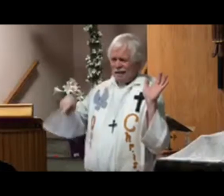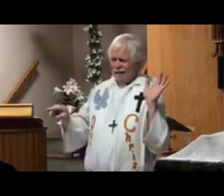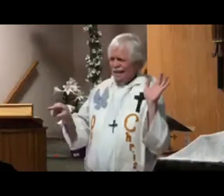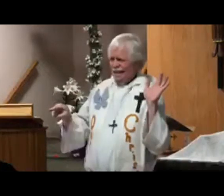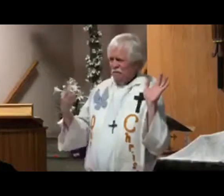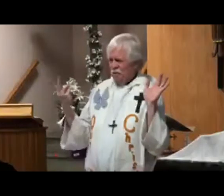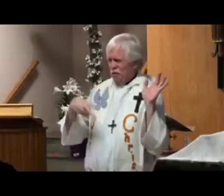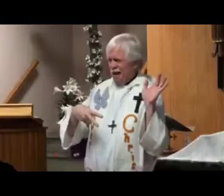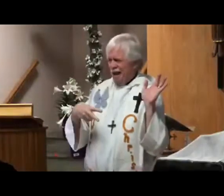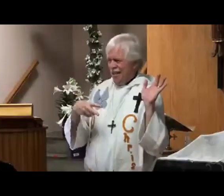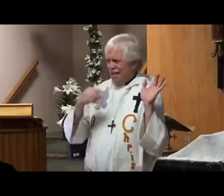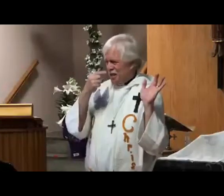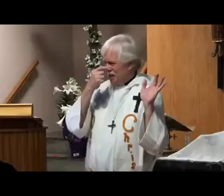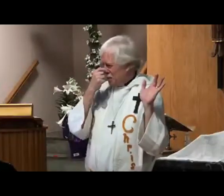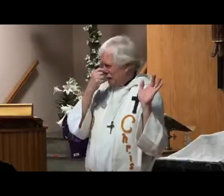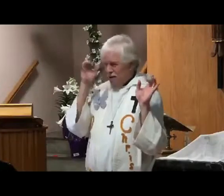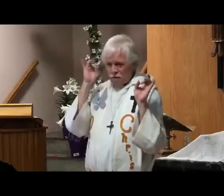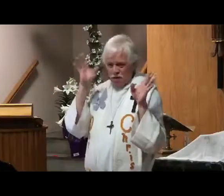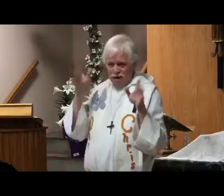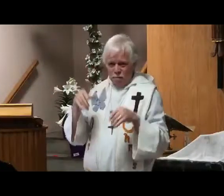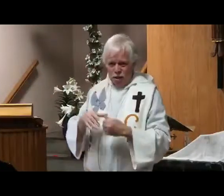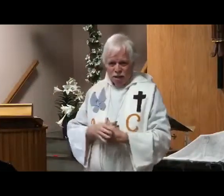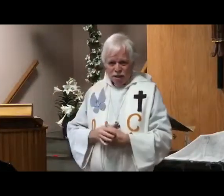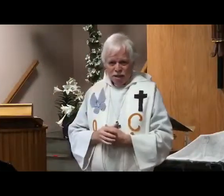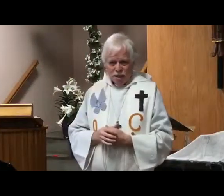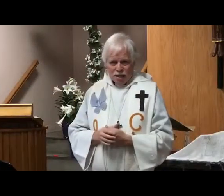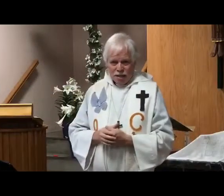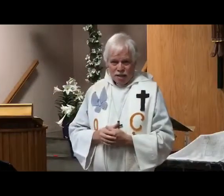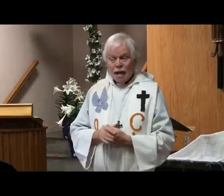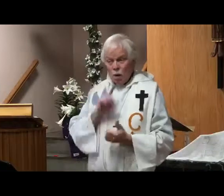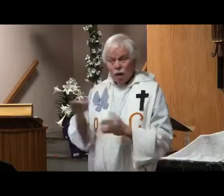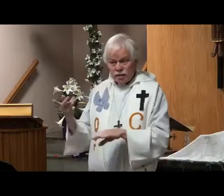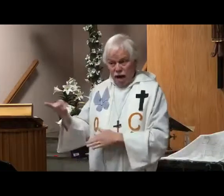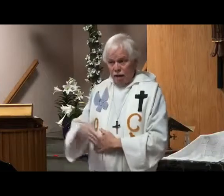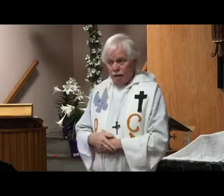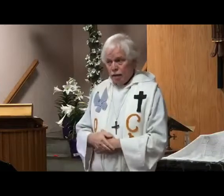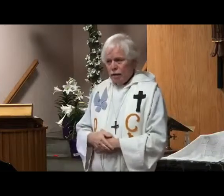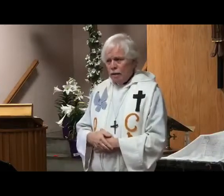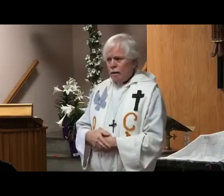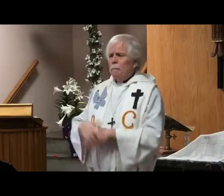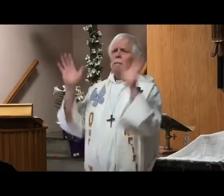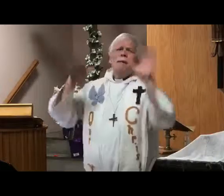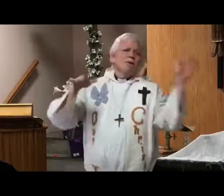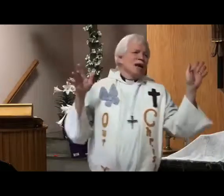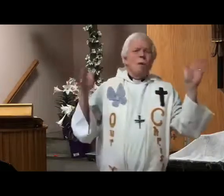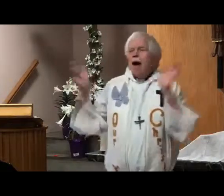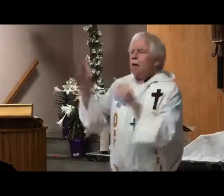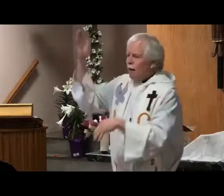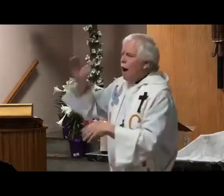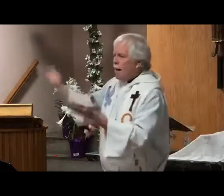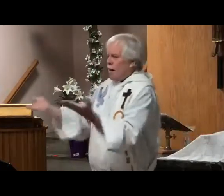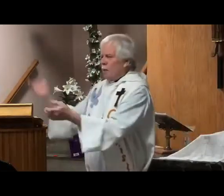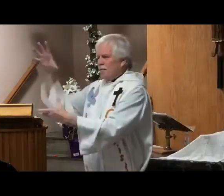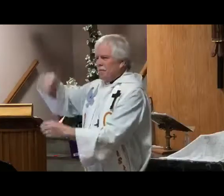oh, he's been in there for 2 days. He's going to smell. It's going to be terrible. And he was dead. But people say,